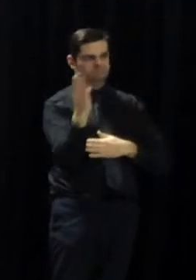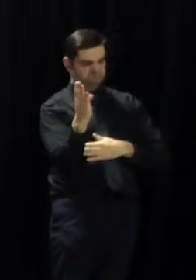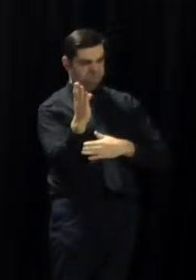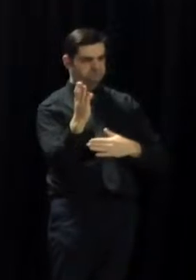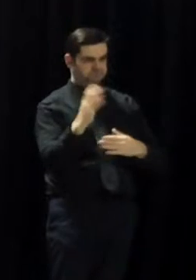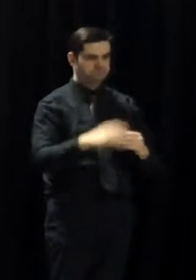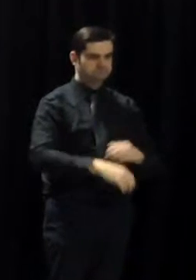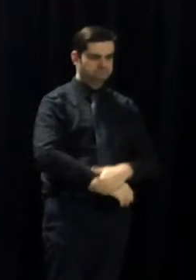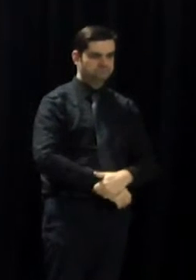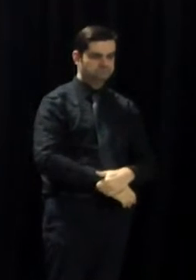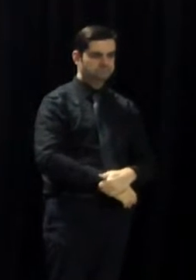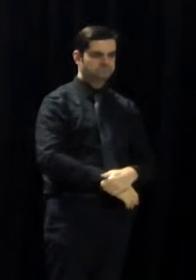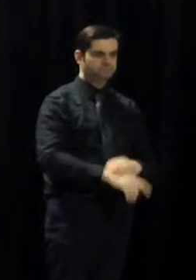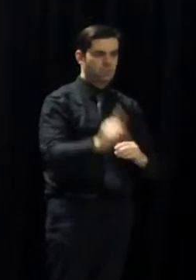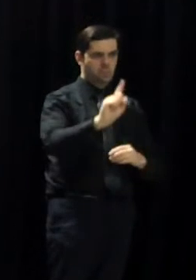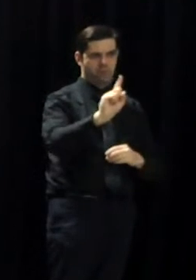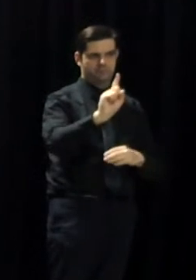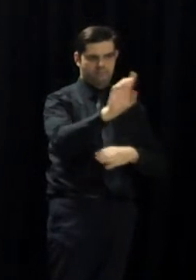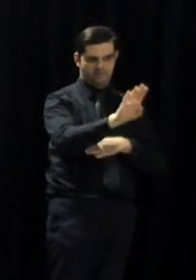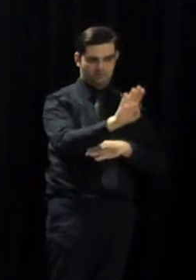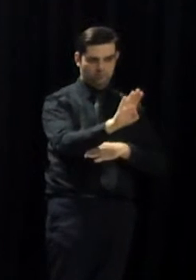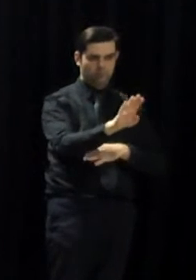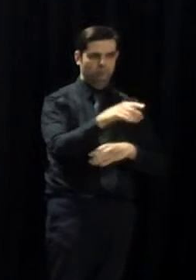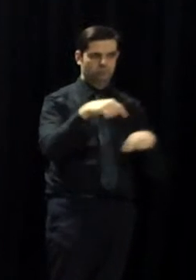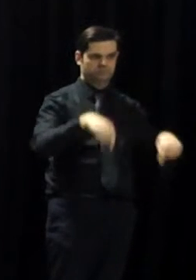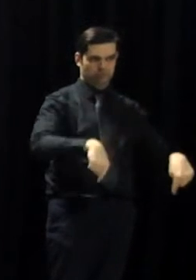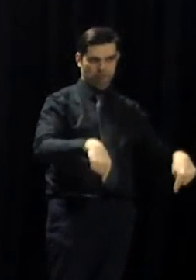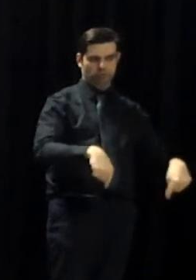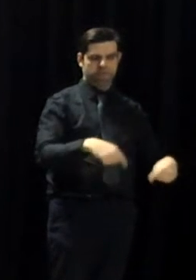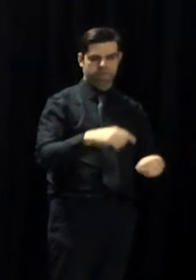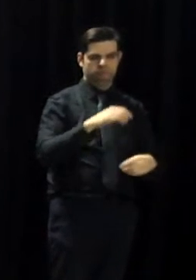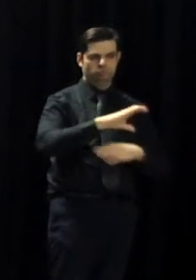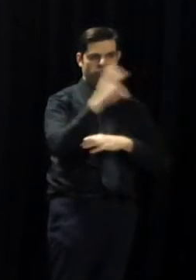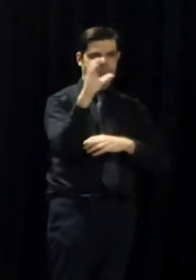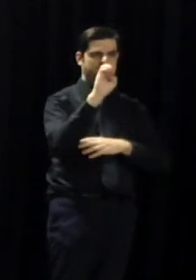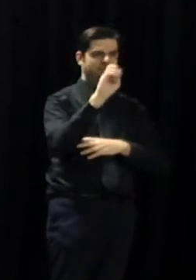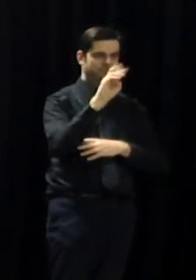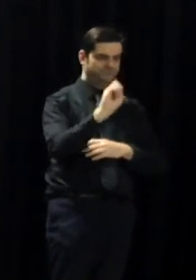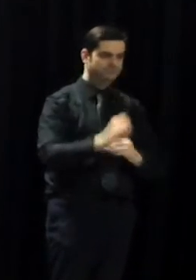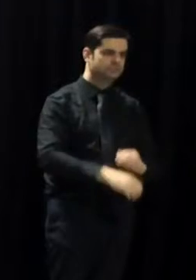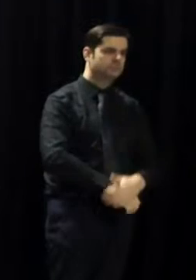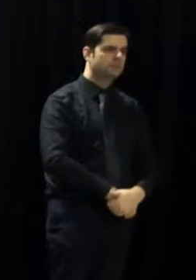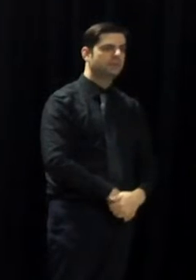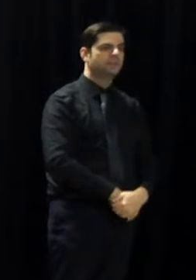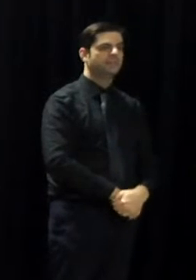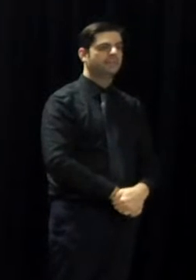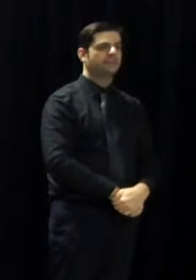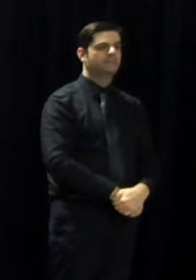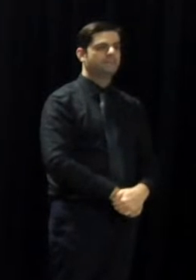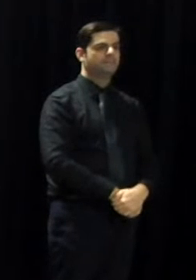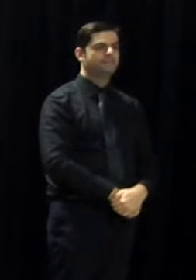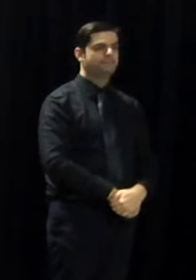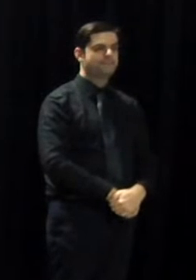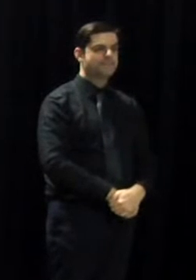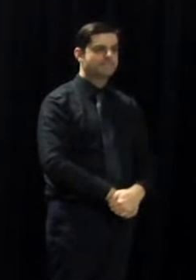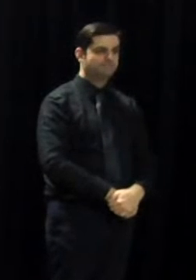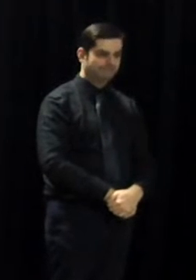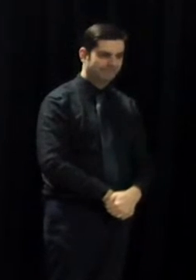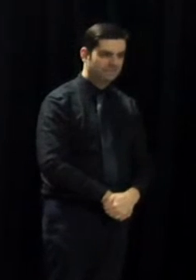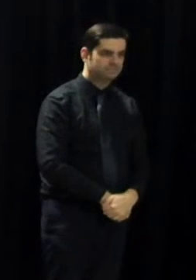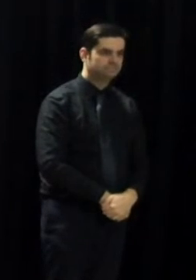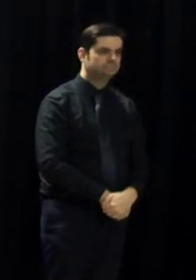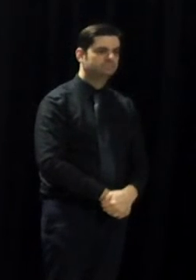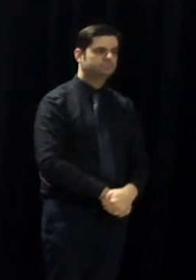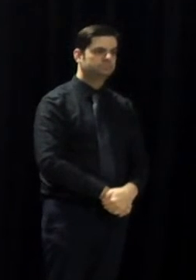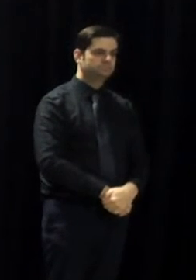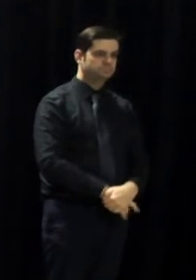we have now set up various locations for community testing. Next week, the schools won't be open. So we're